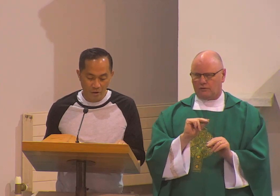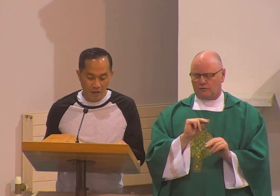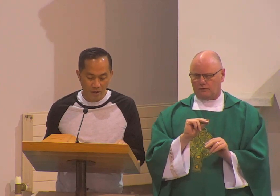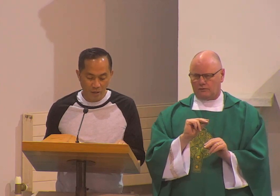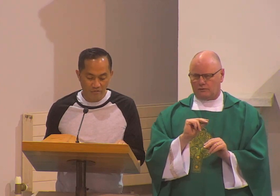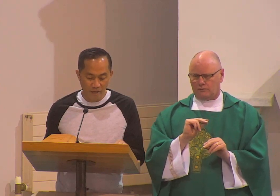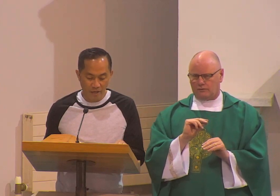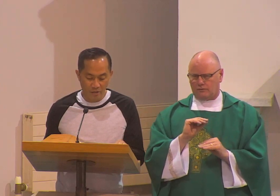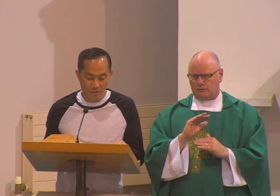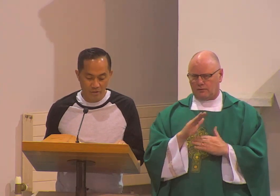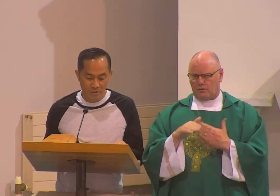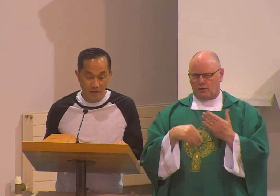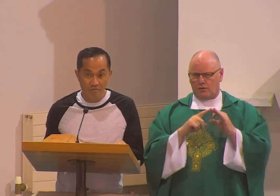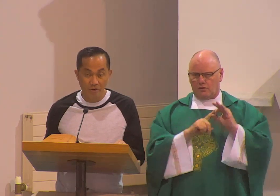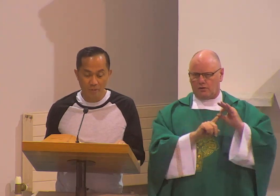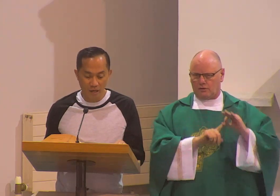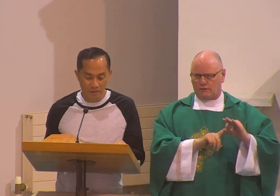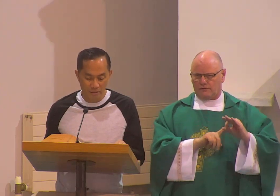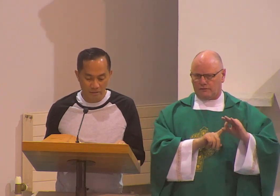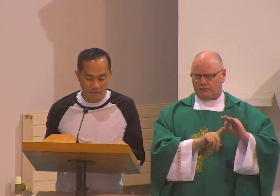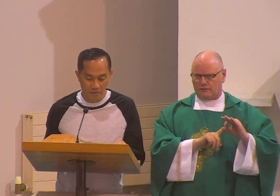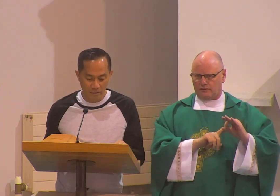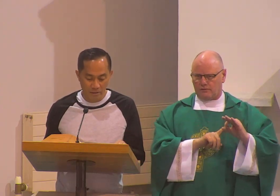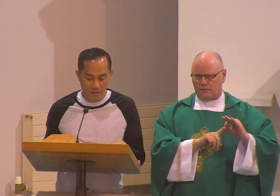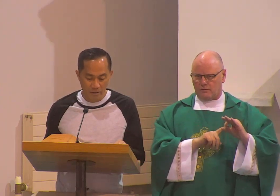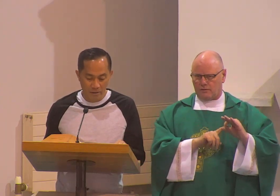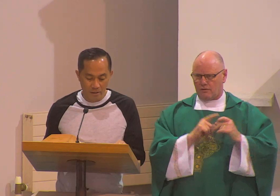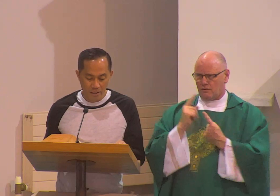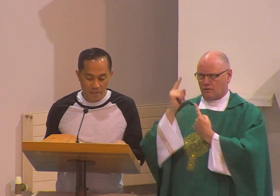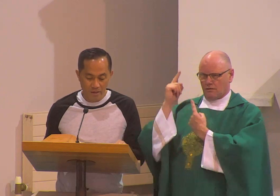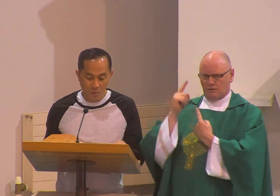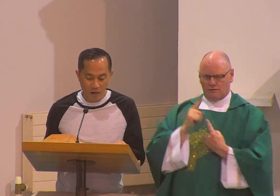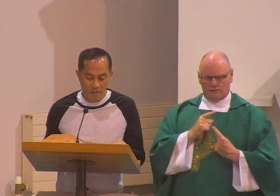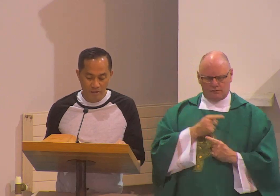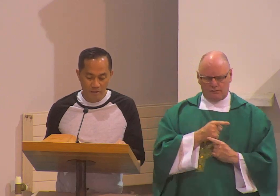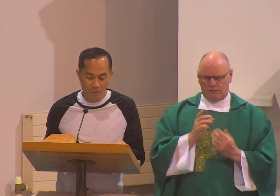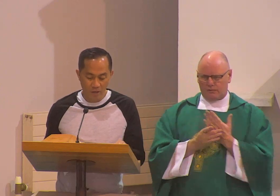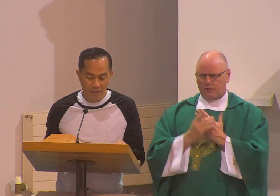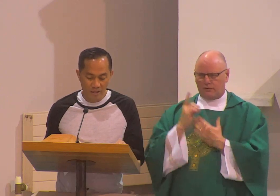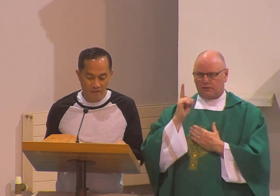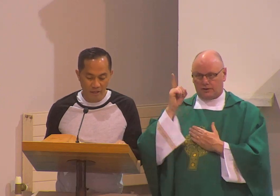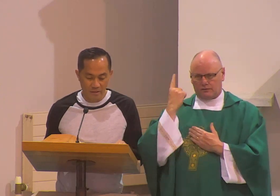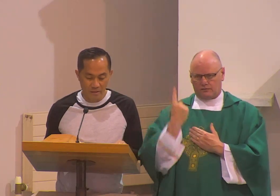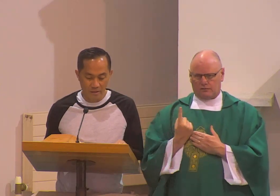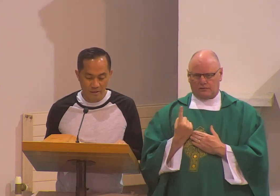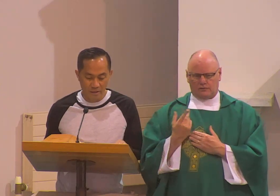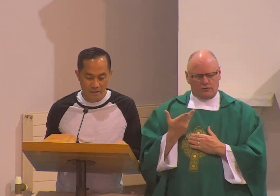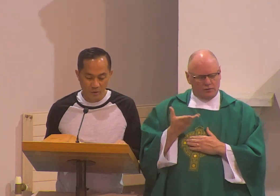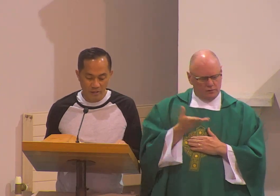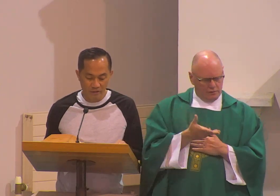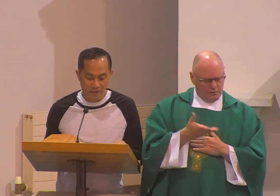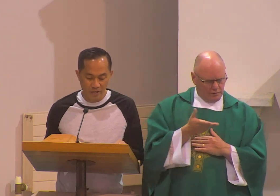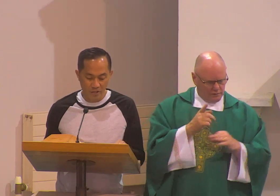All our qualifications come from God. He is the one who has given us